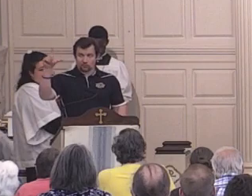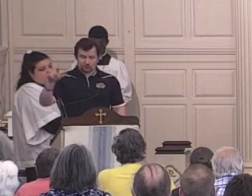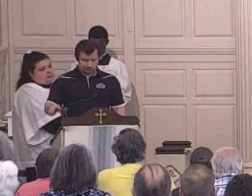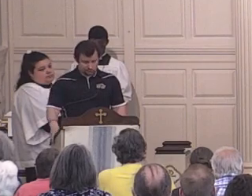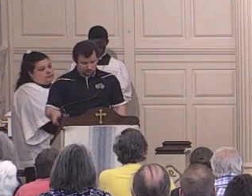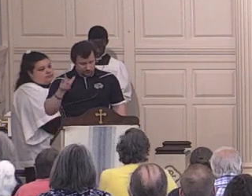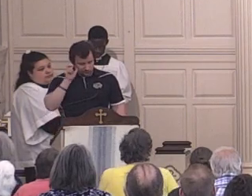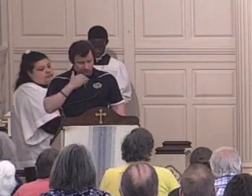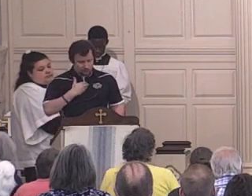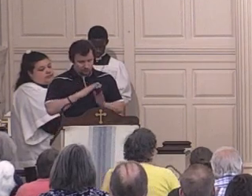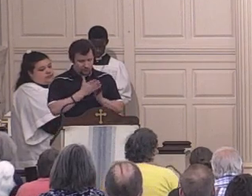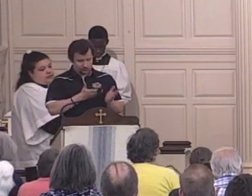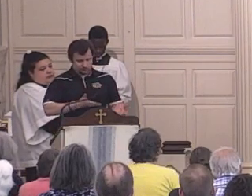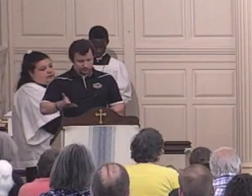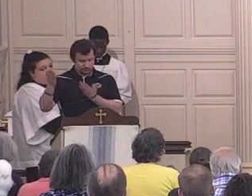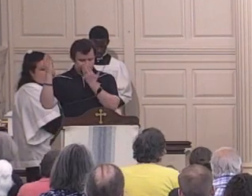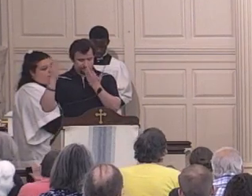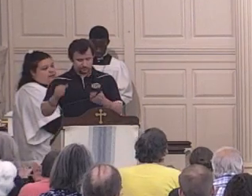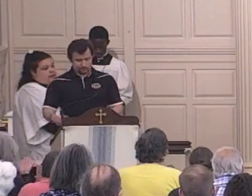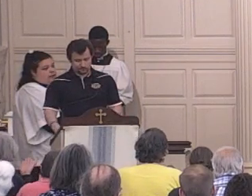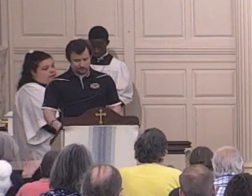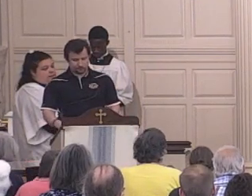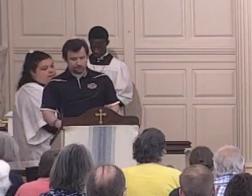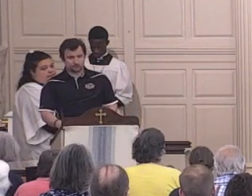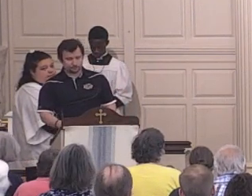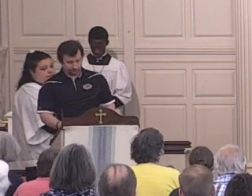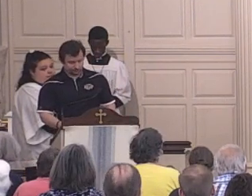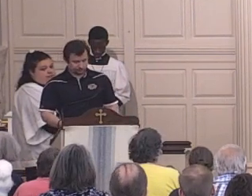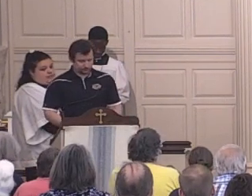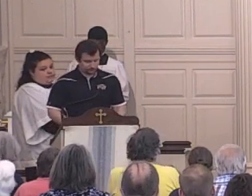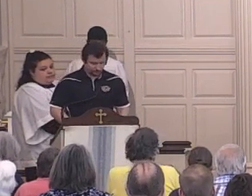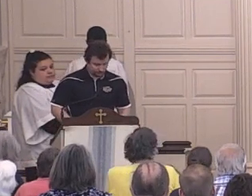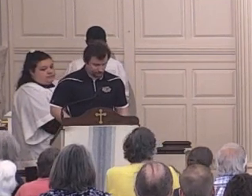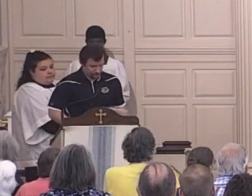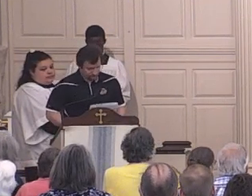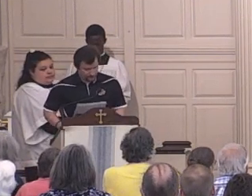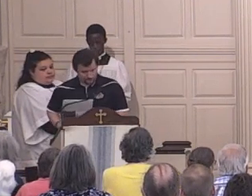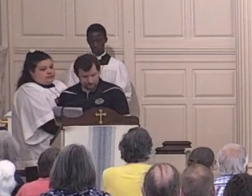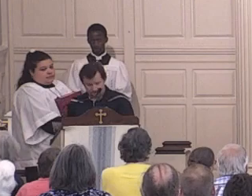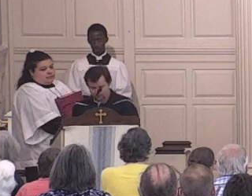We pray to the Lord. Lord, hear our prayer.